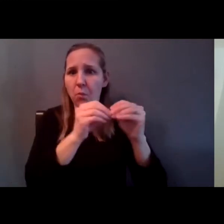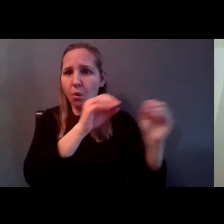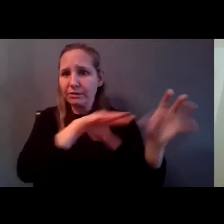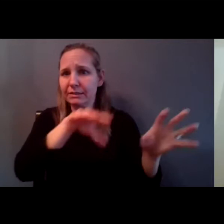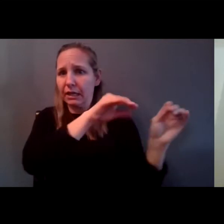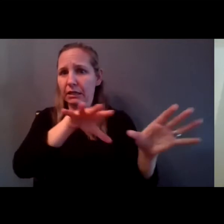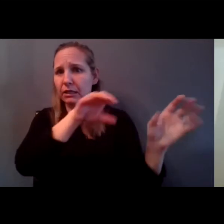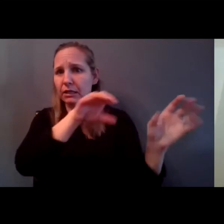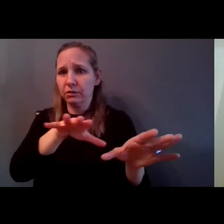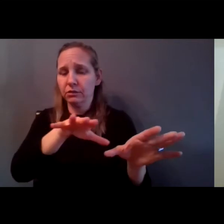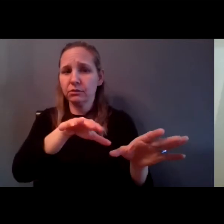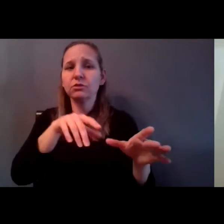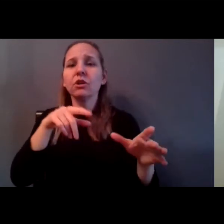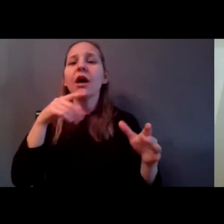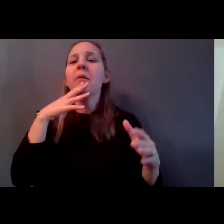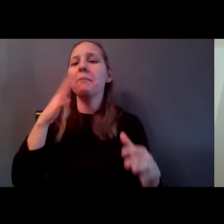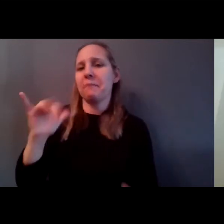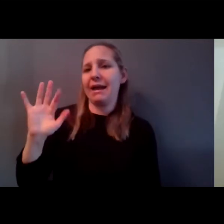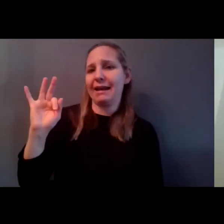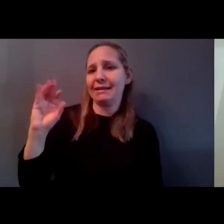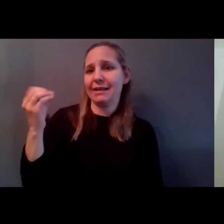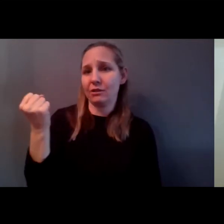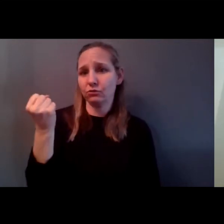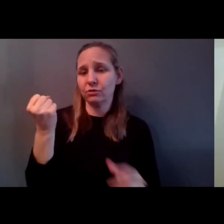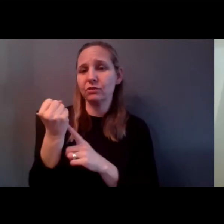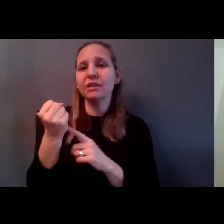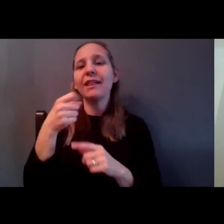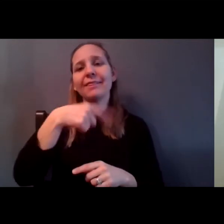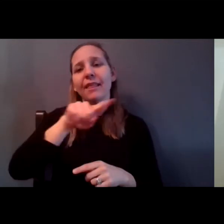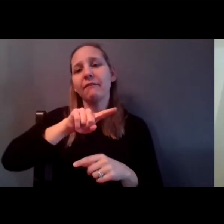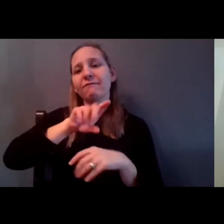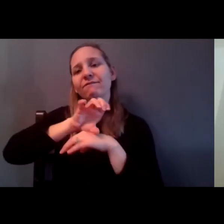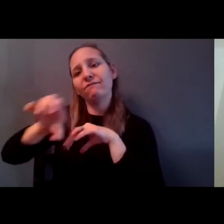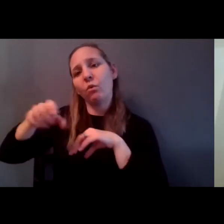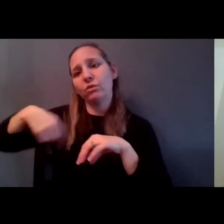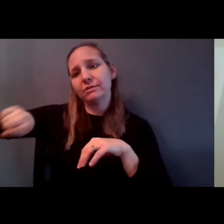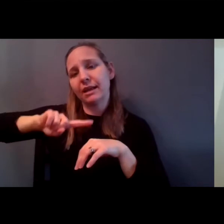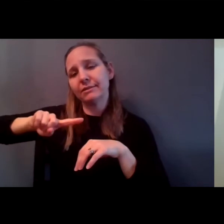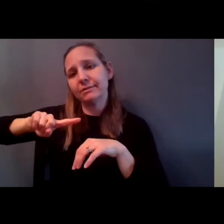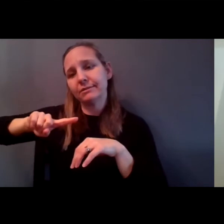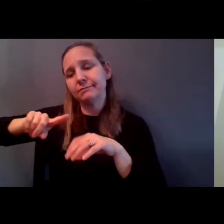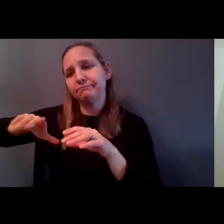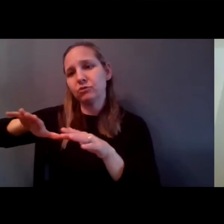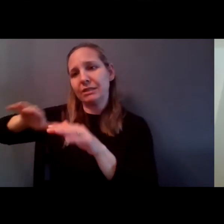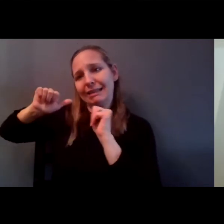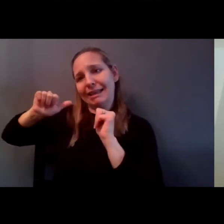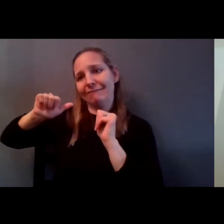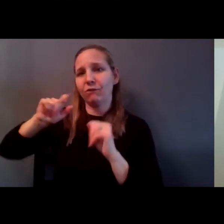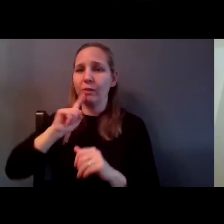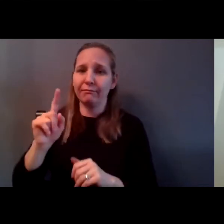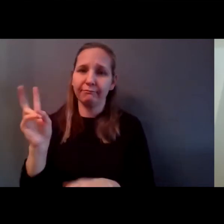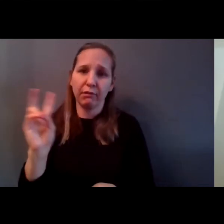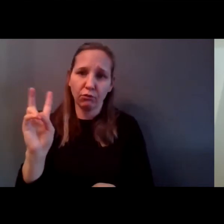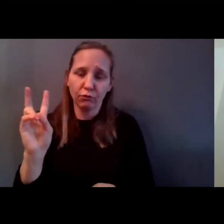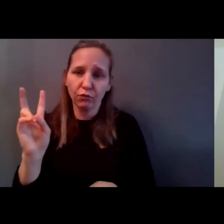dynamic quickly shifted. By 1900, we were forcibly removed from the majority of our territory in what is now Vancouver.